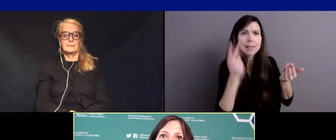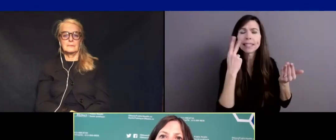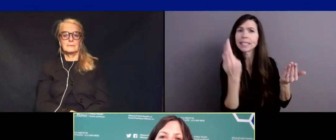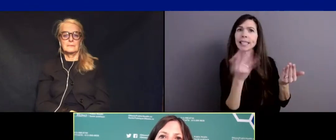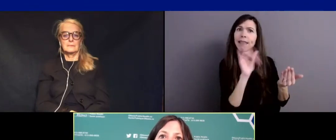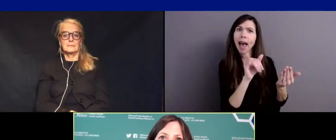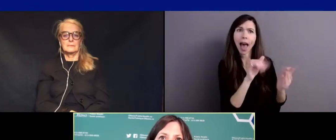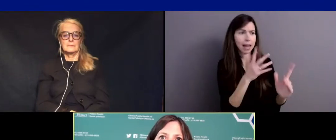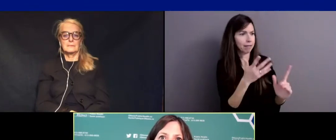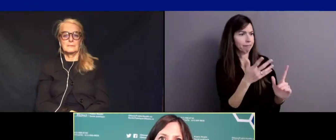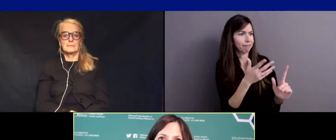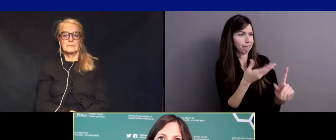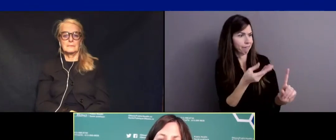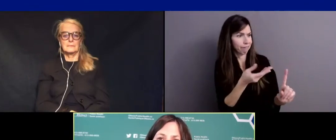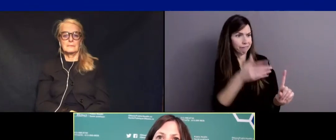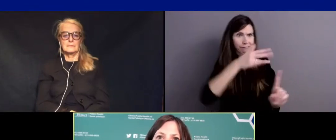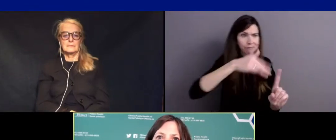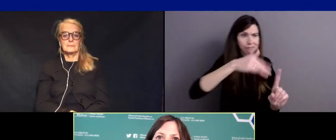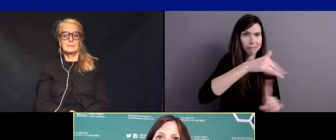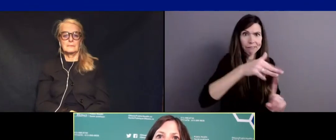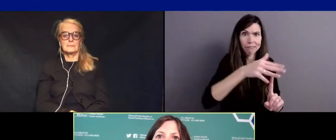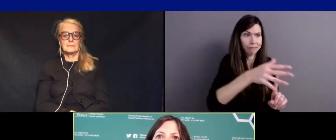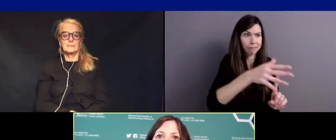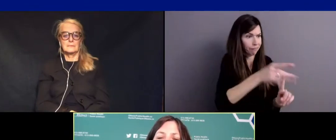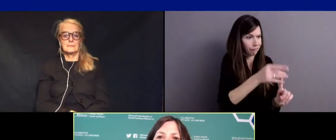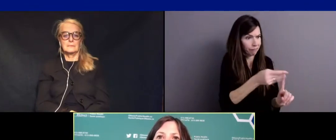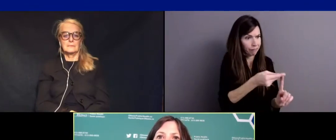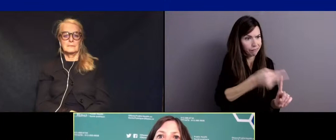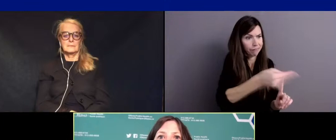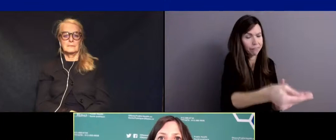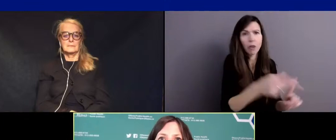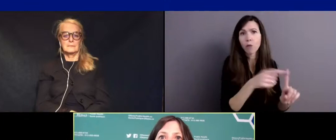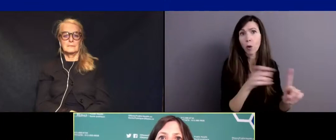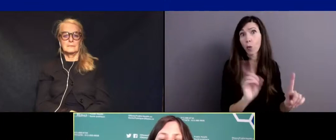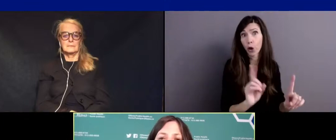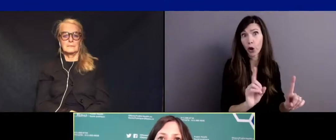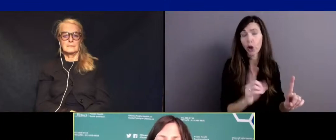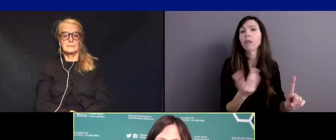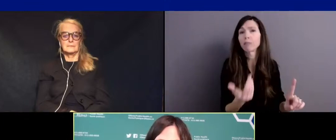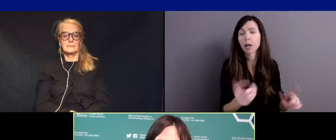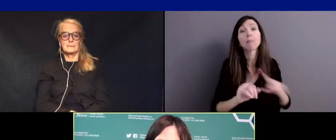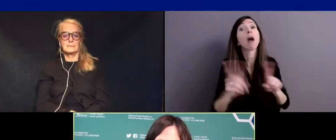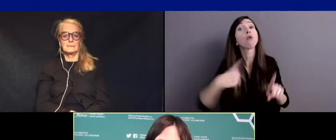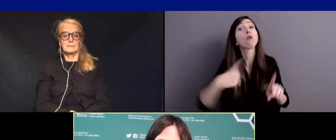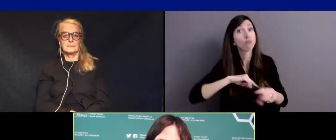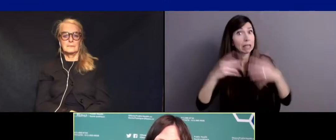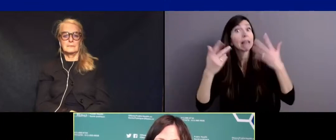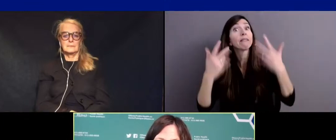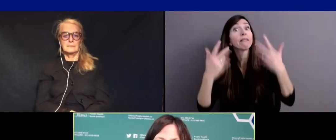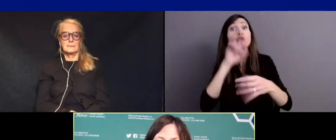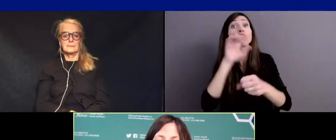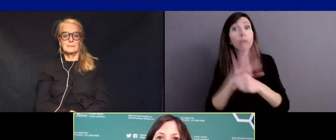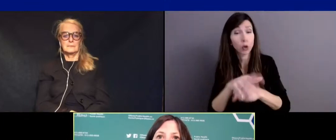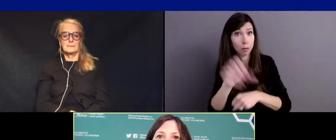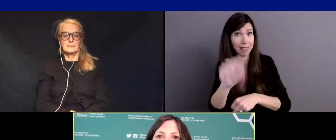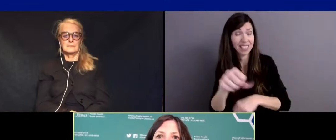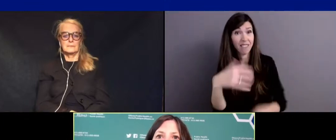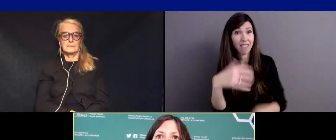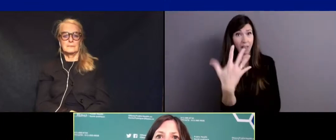like the team connection was the cause, but we have confirmed 5